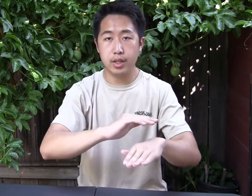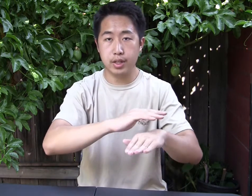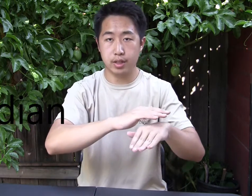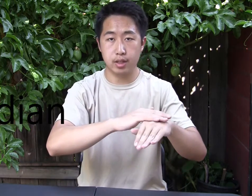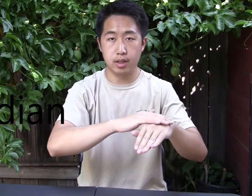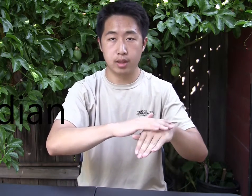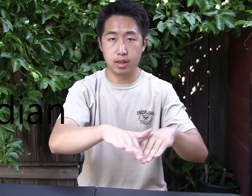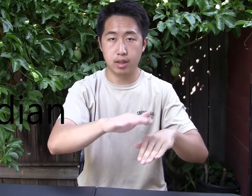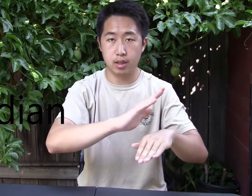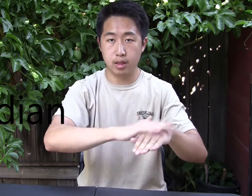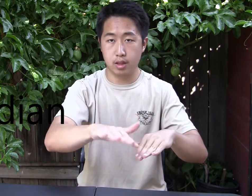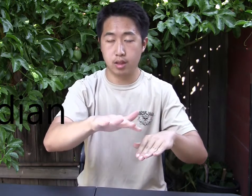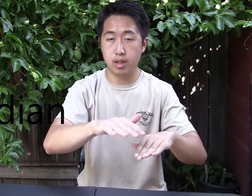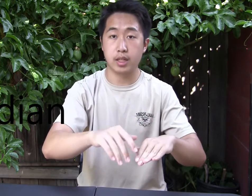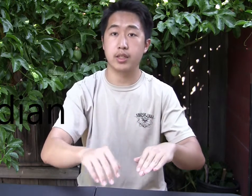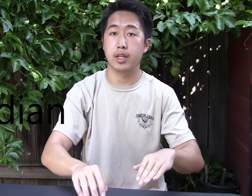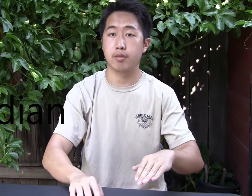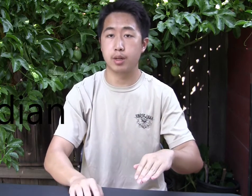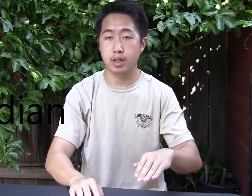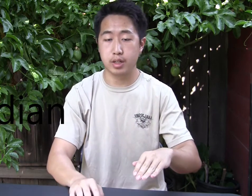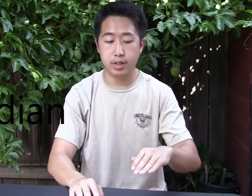Indian, like Native American Indian.